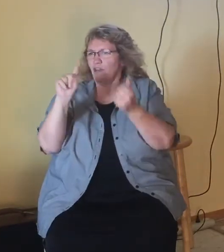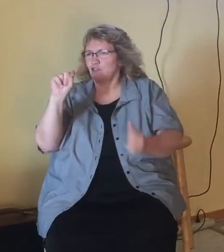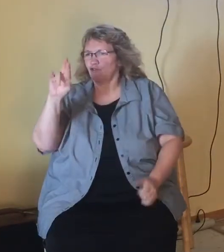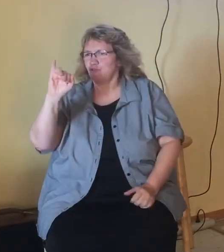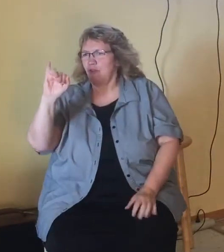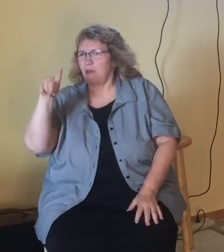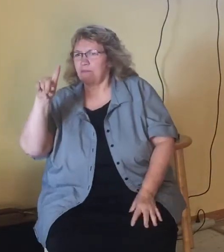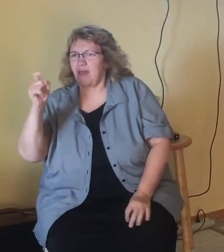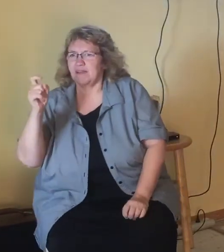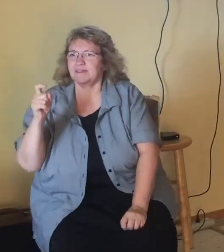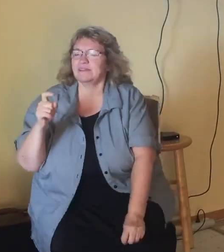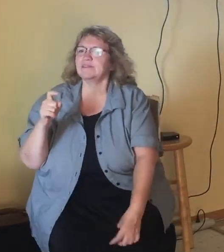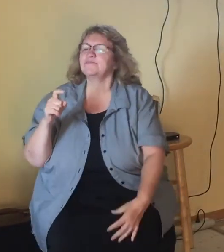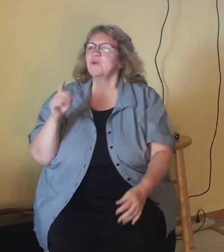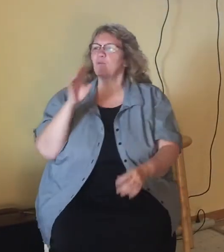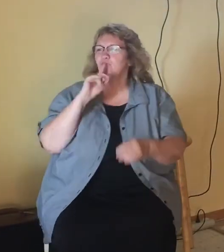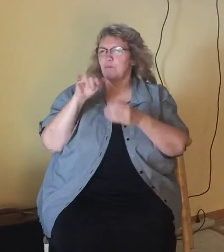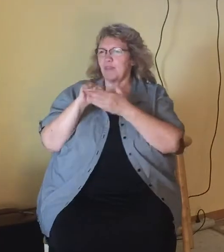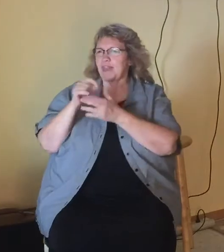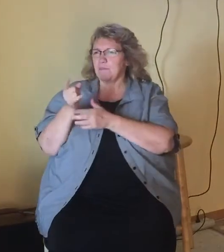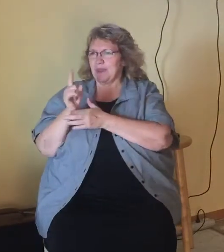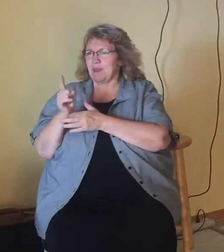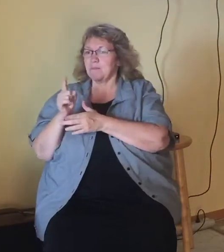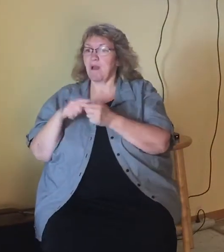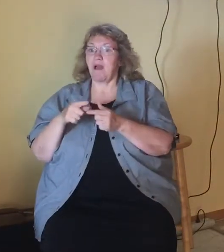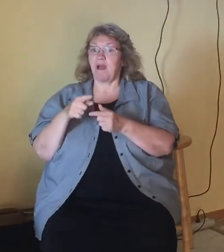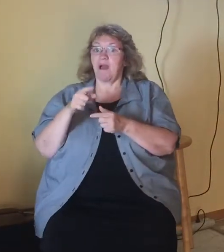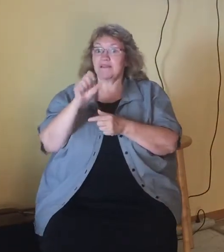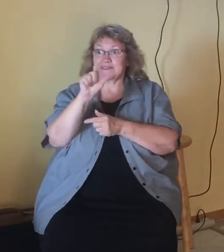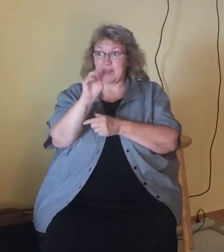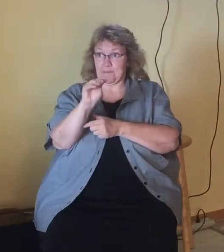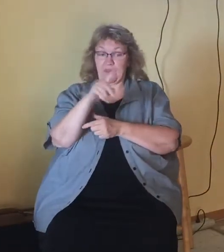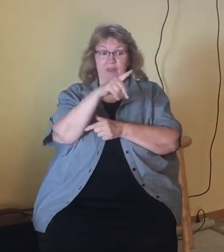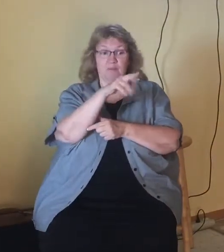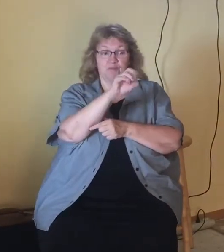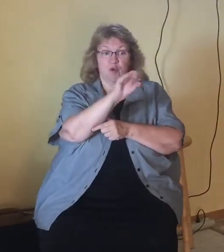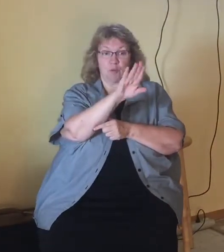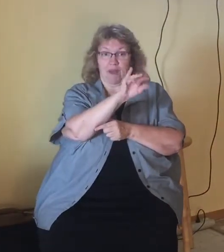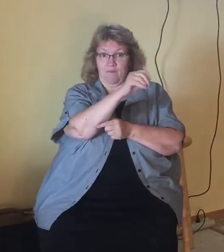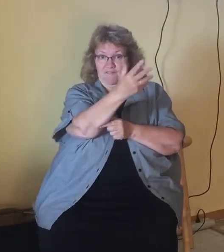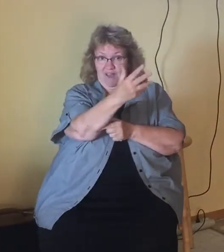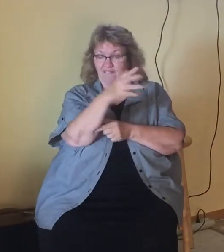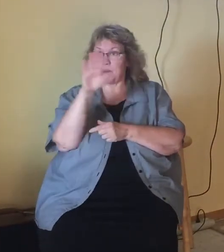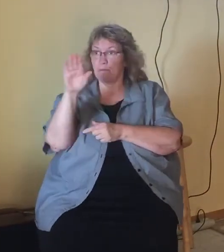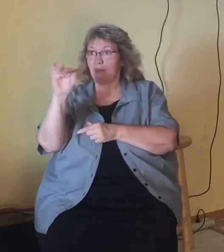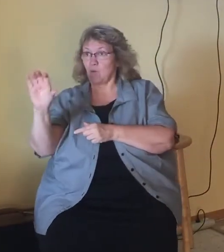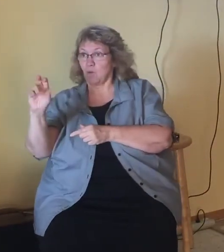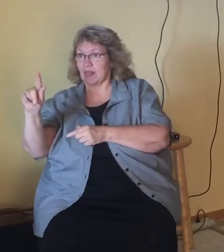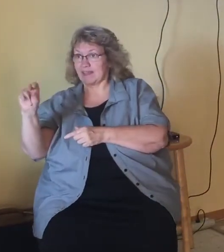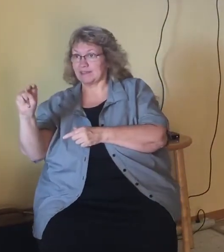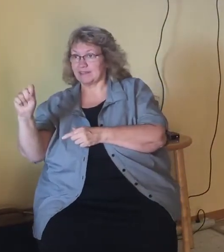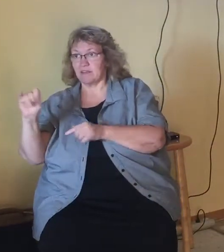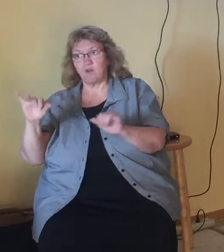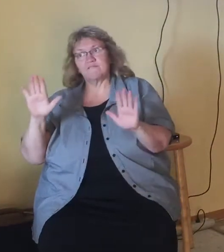just a minute. But those two, ProBio 5 and BioCleanse, are phenomenal. And